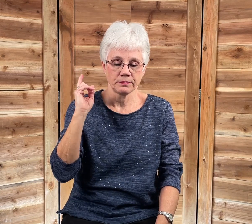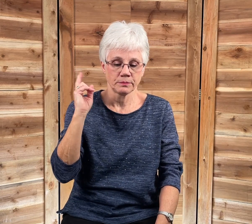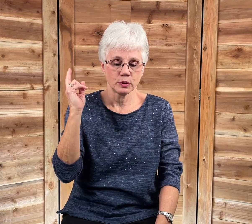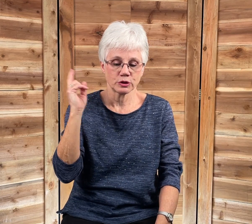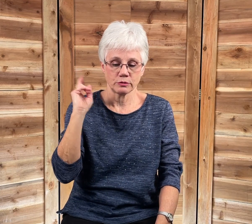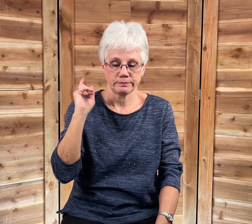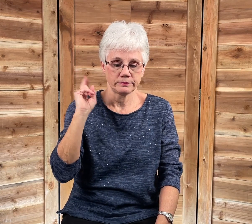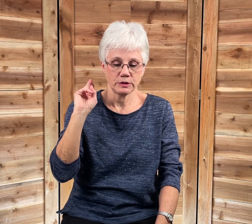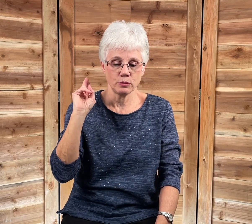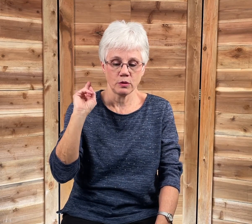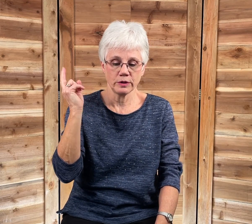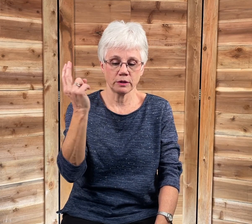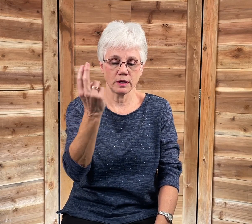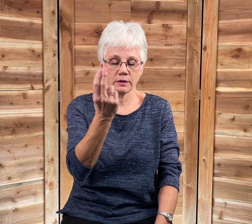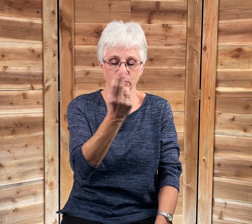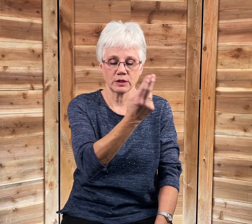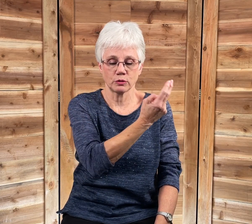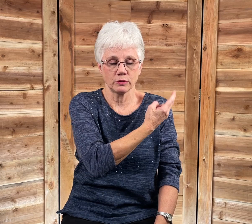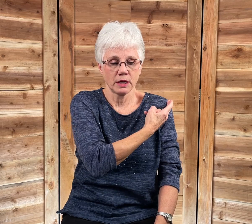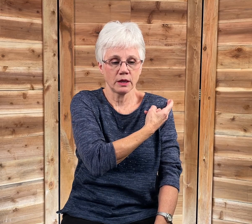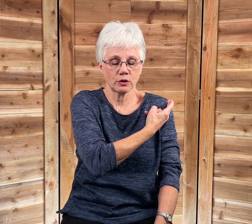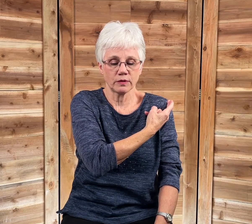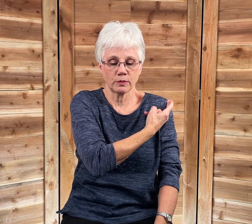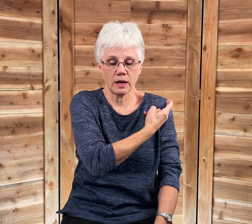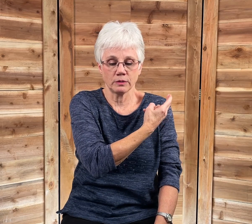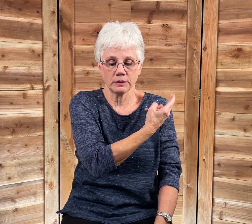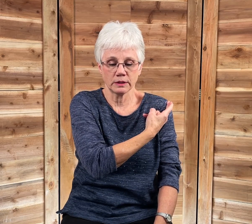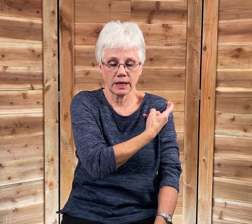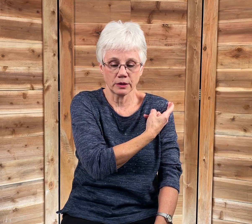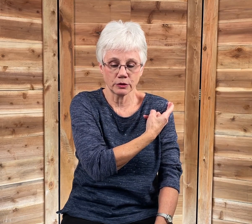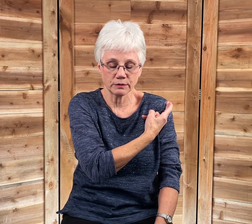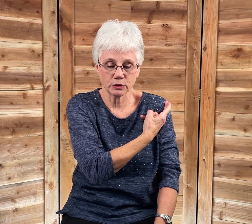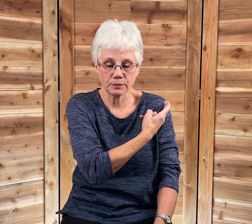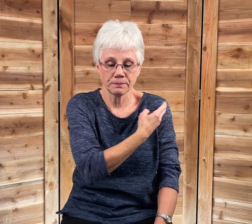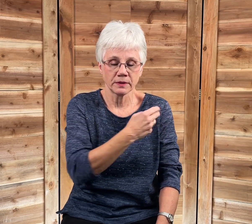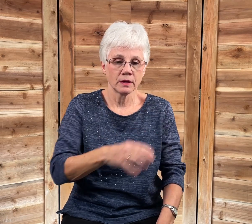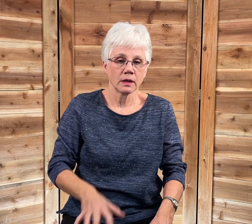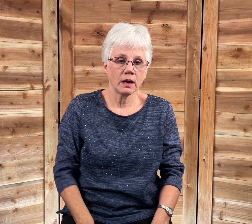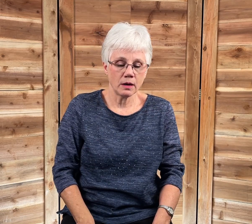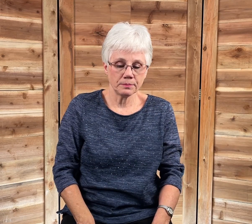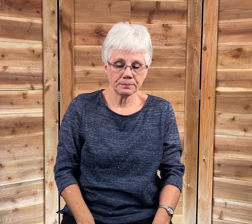again. Put your you over here and right shoulder and curve it around and land on your left shoulder.